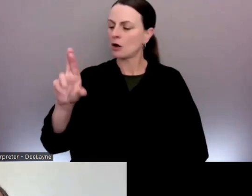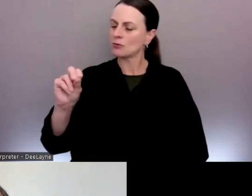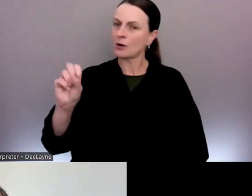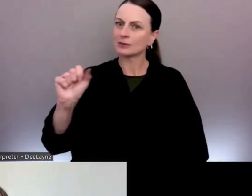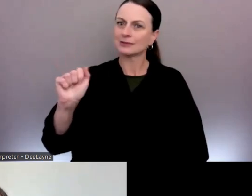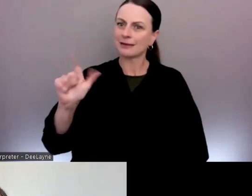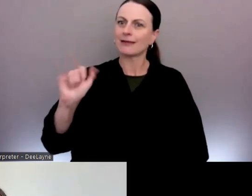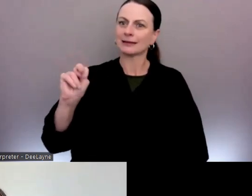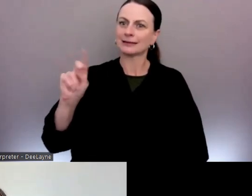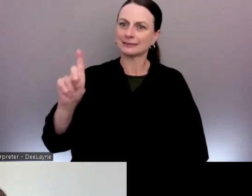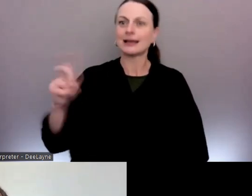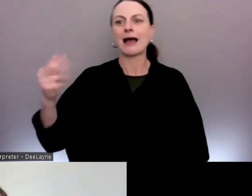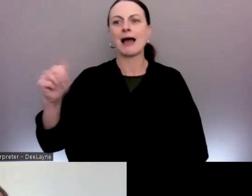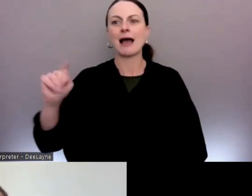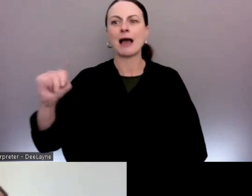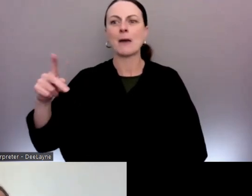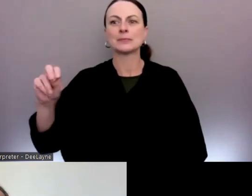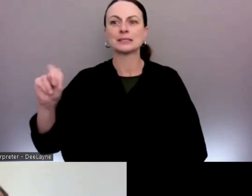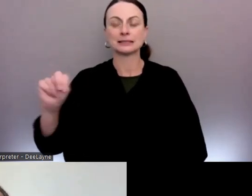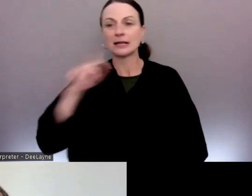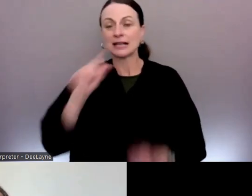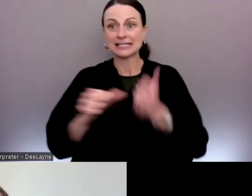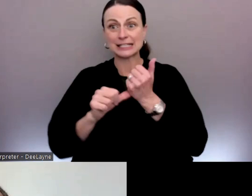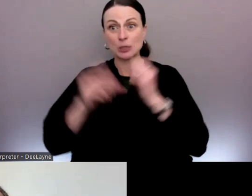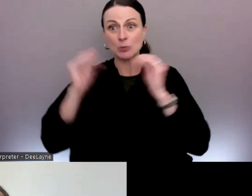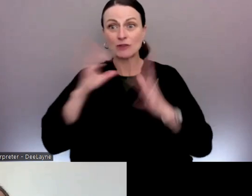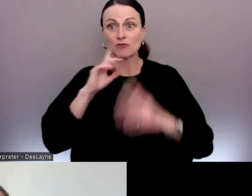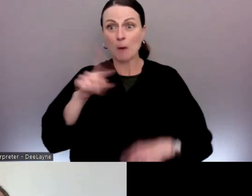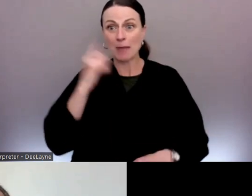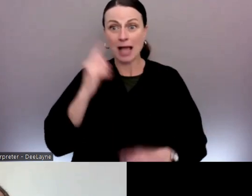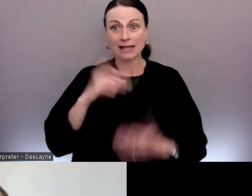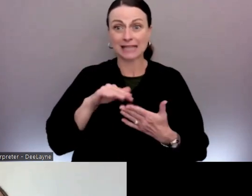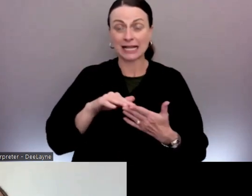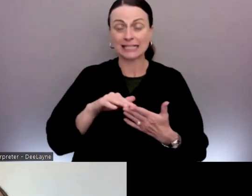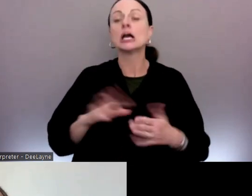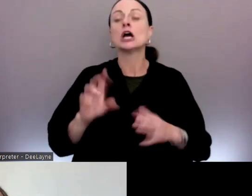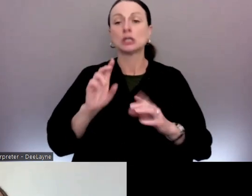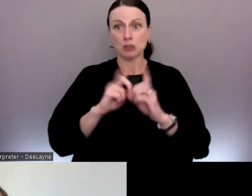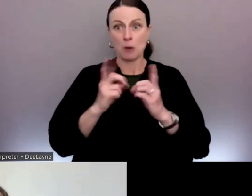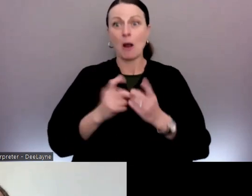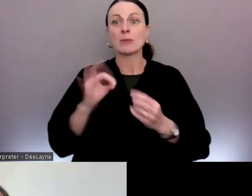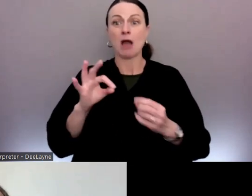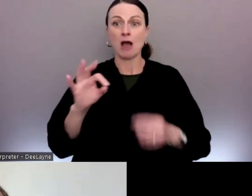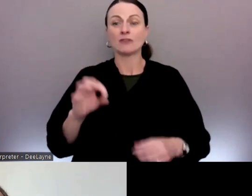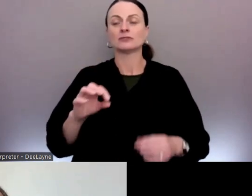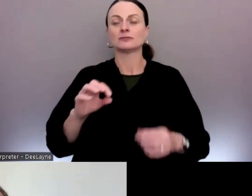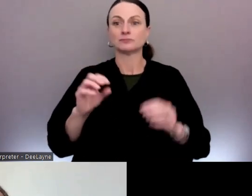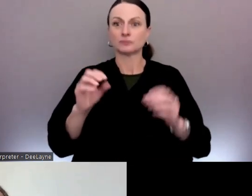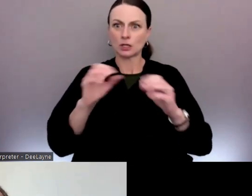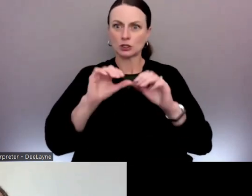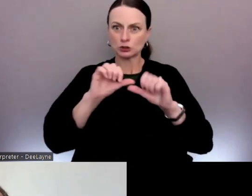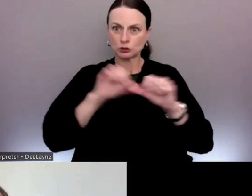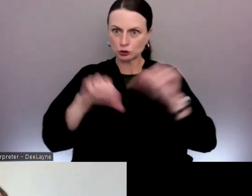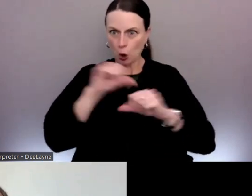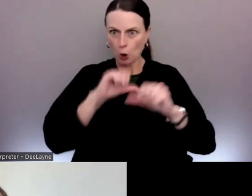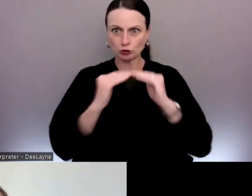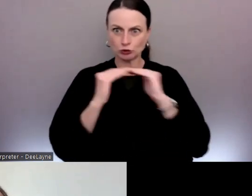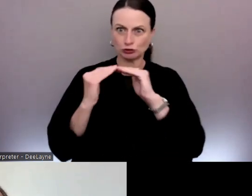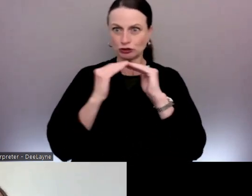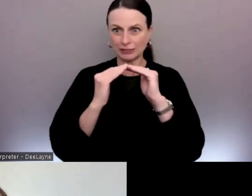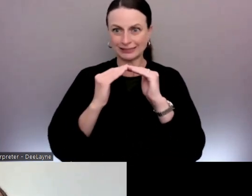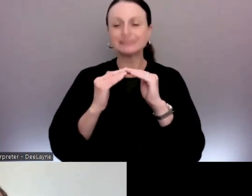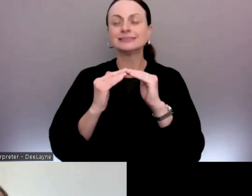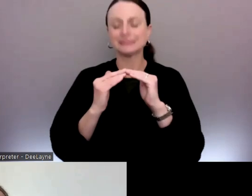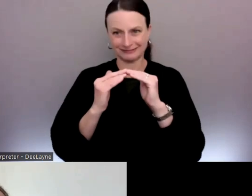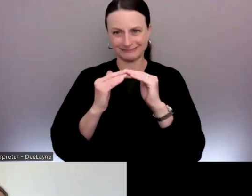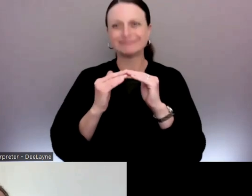an assistant professor for Black Studies in the Department of Social Justice Education at the Ontario Institute for Studies and